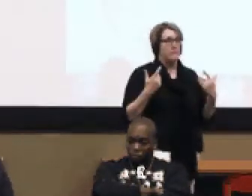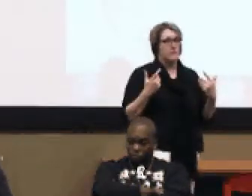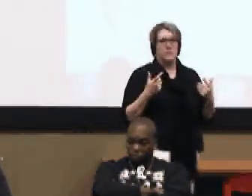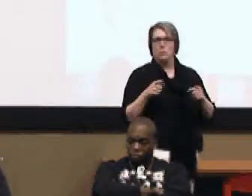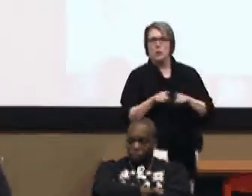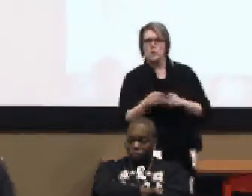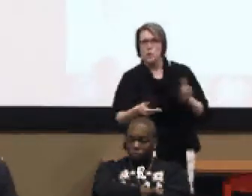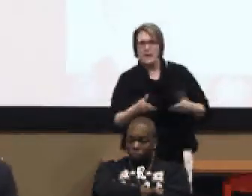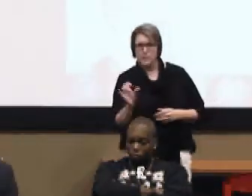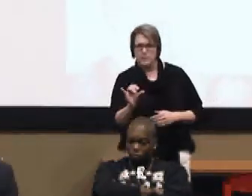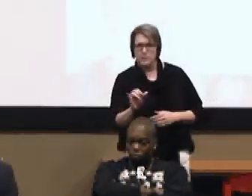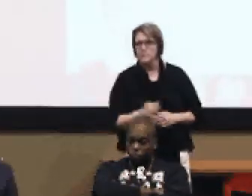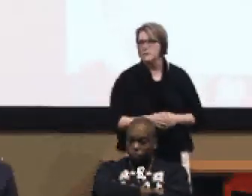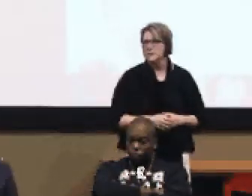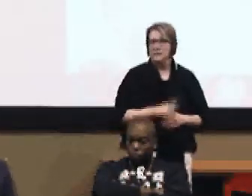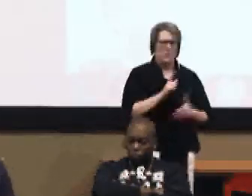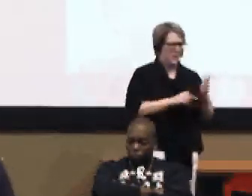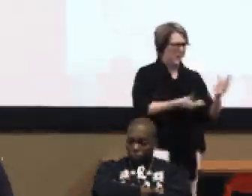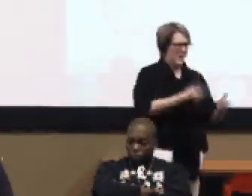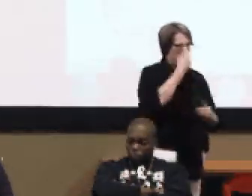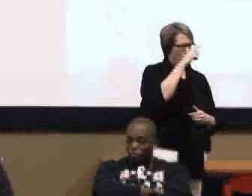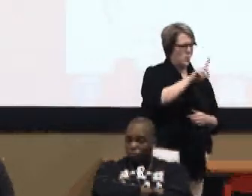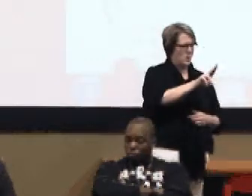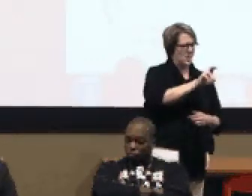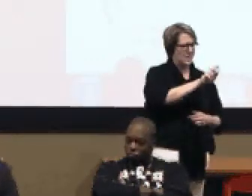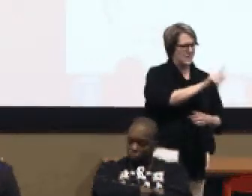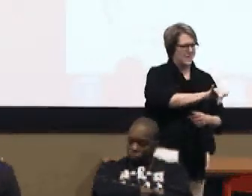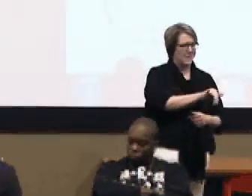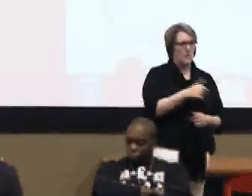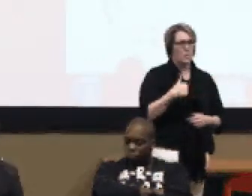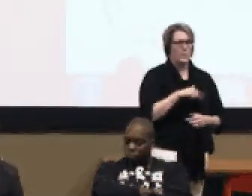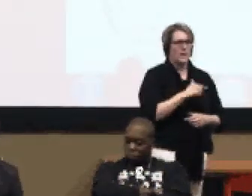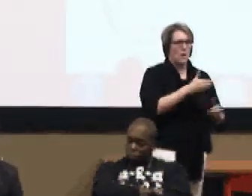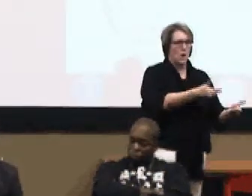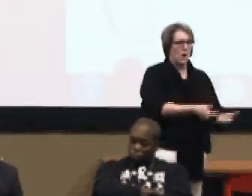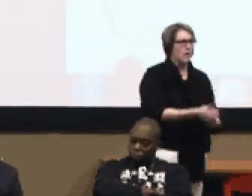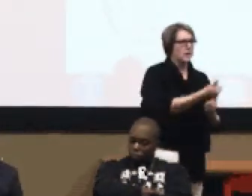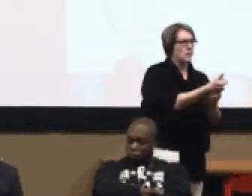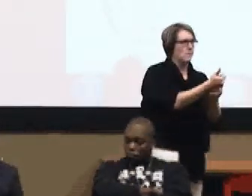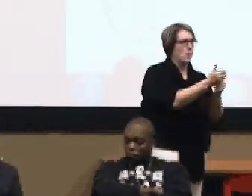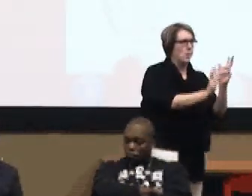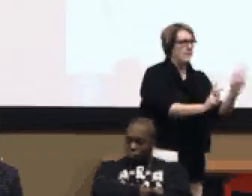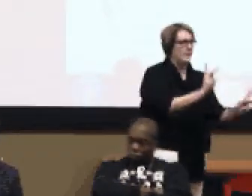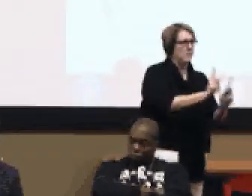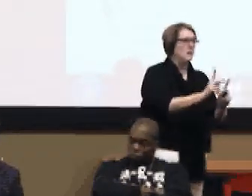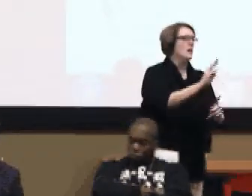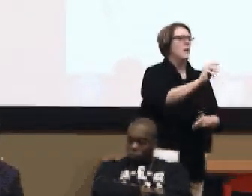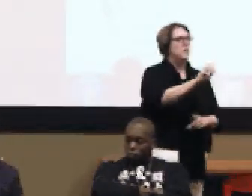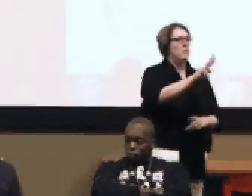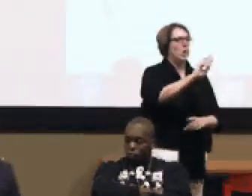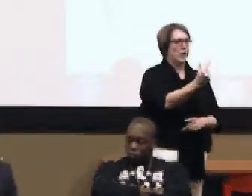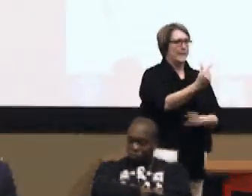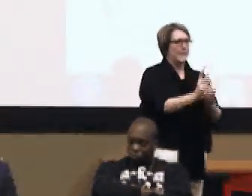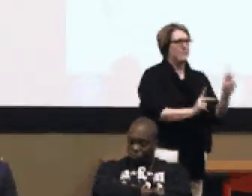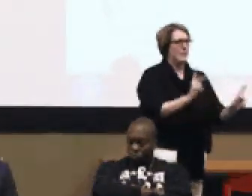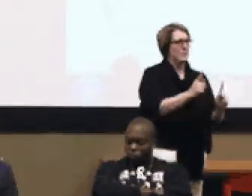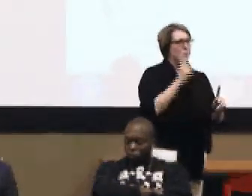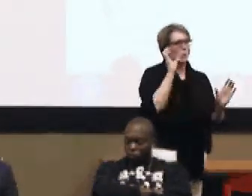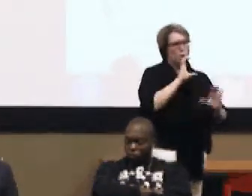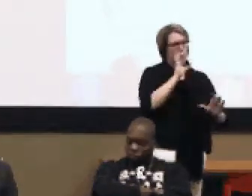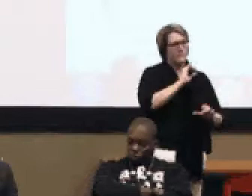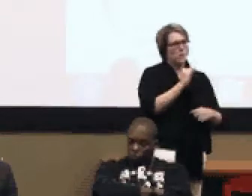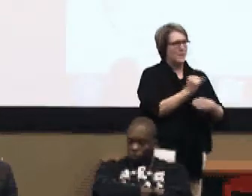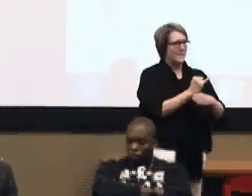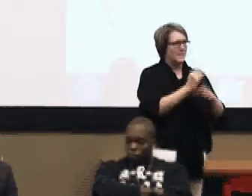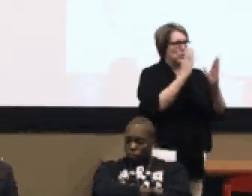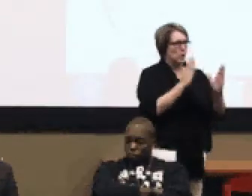the way. What are you hiring for right now, Dustin? We're hiring support people and marketing people. We're looking for internships